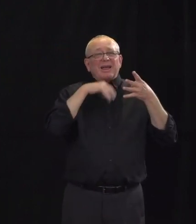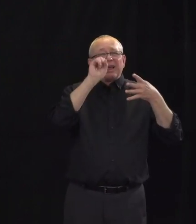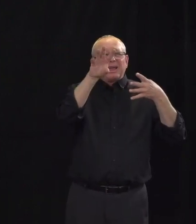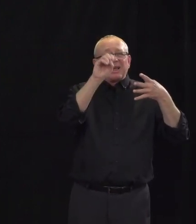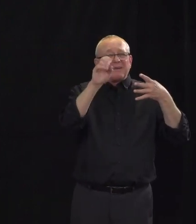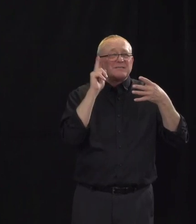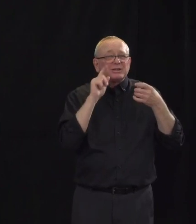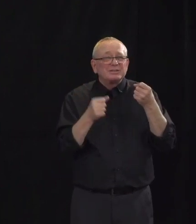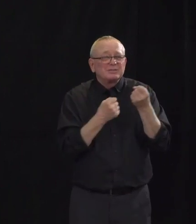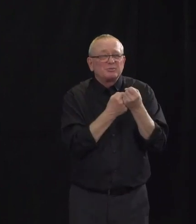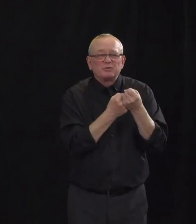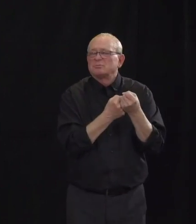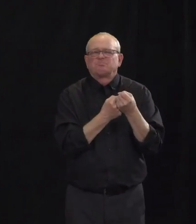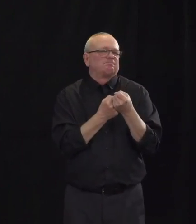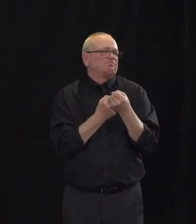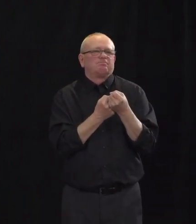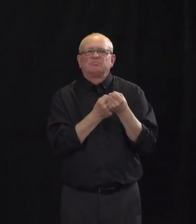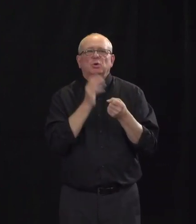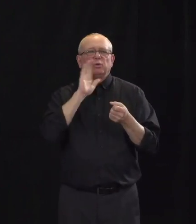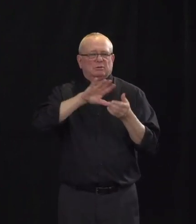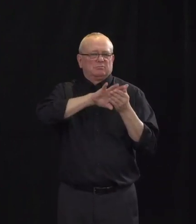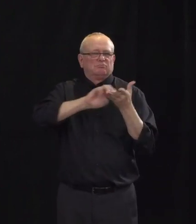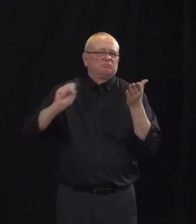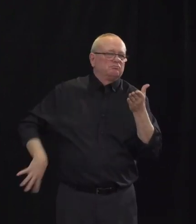renters who may be breaking the law or damaging their property.